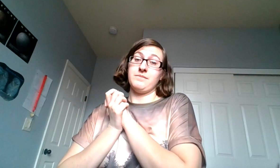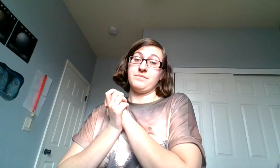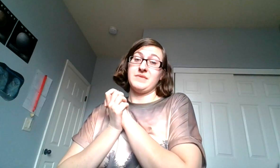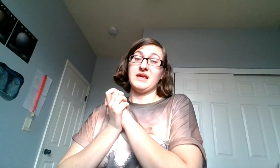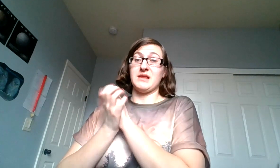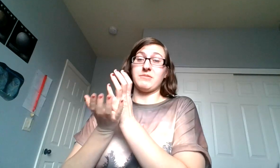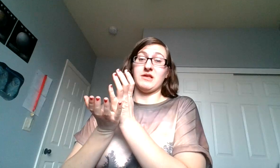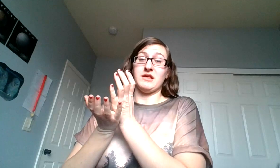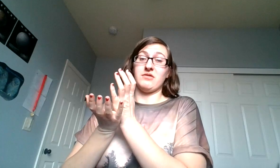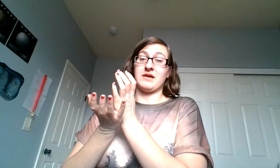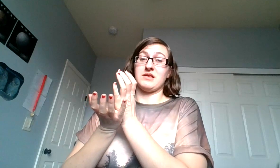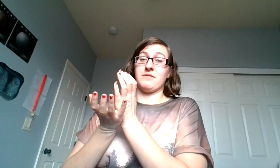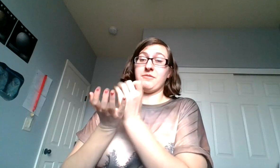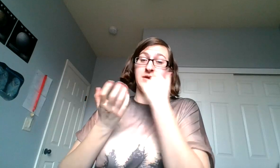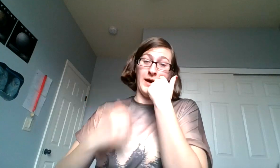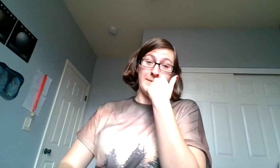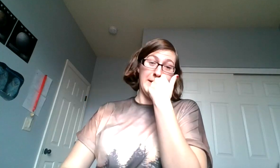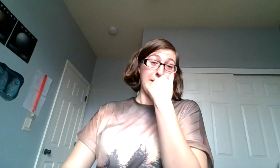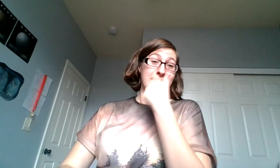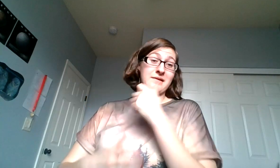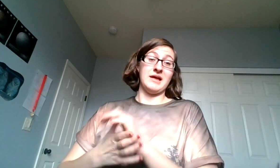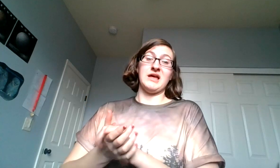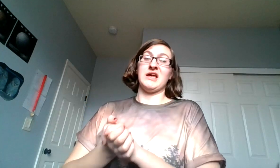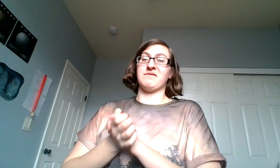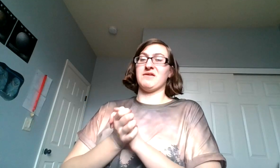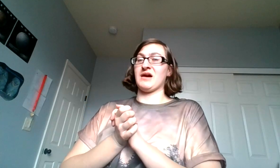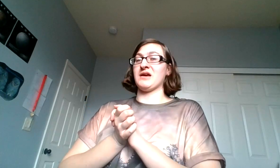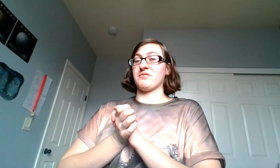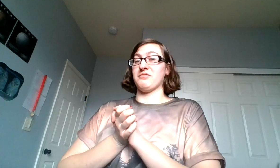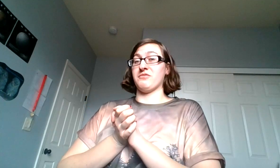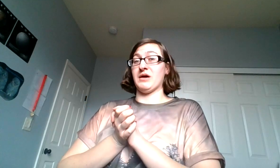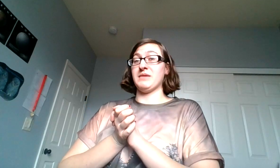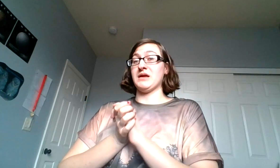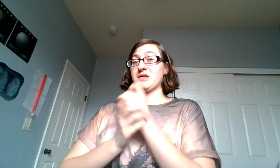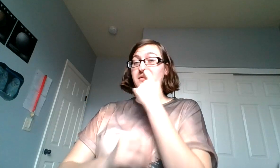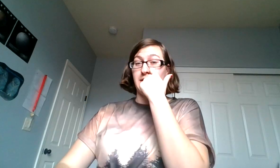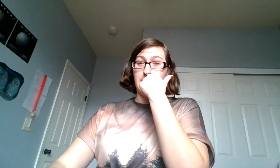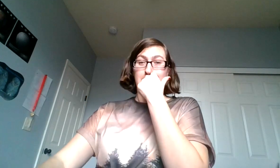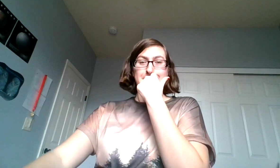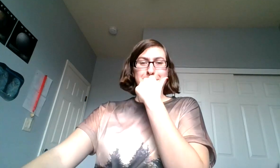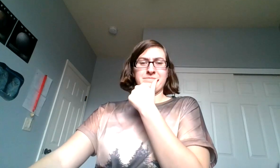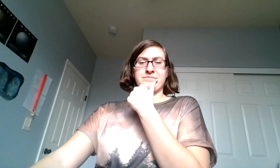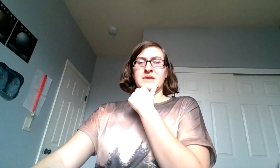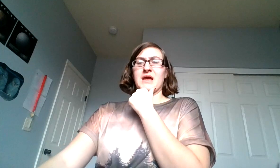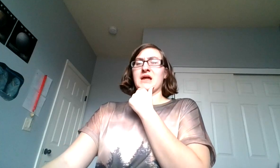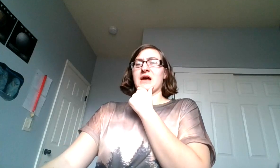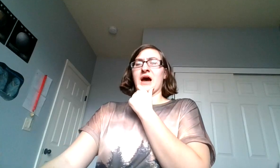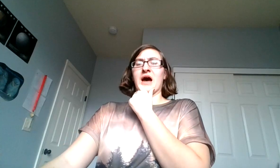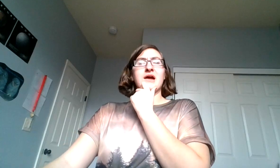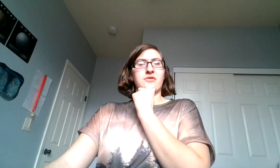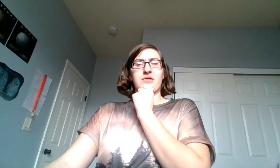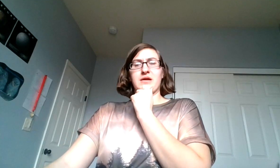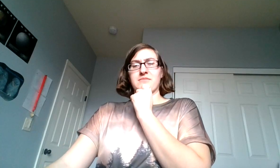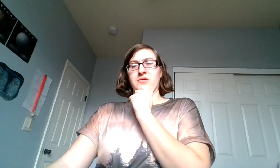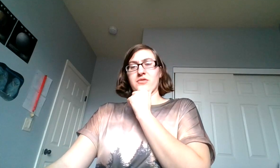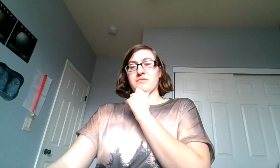It's up to you guys to please comment if you guys want me to do it. And I don't want my older brother